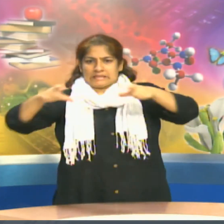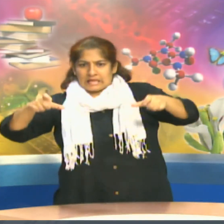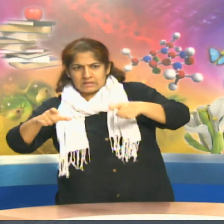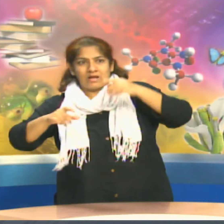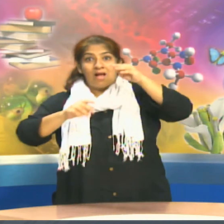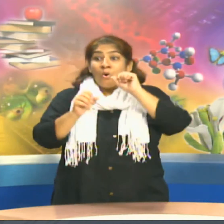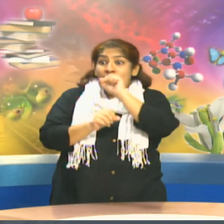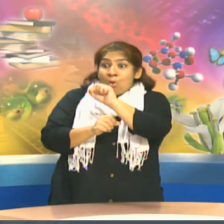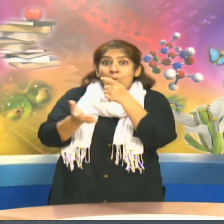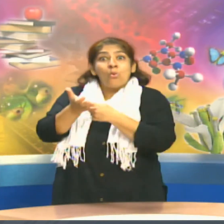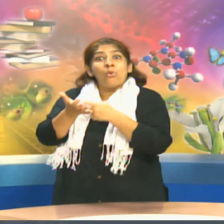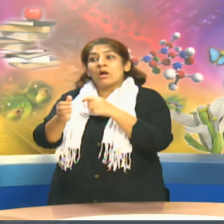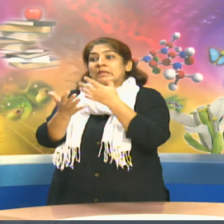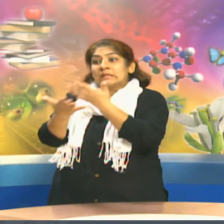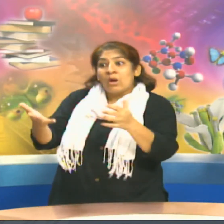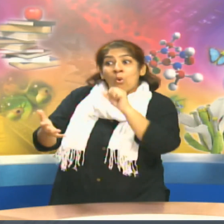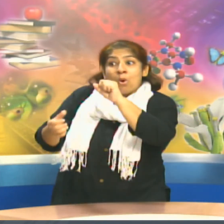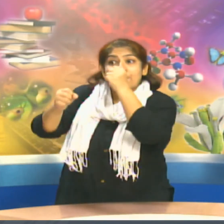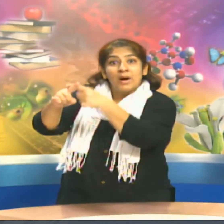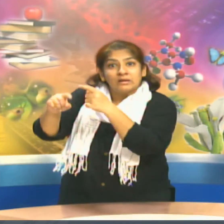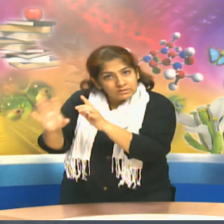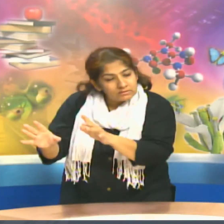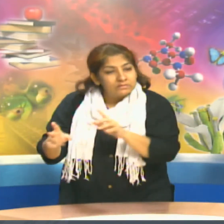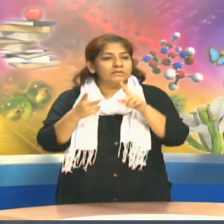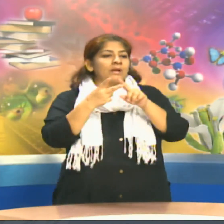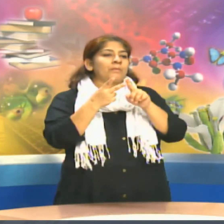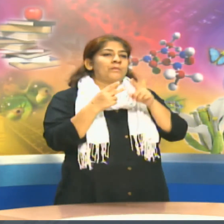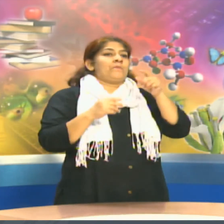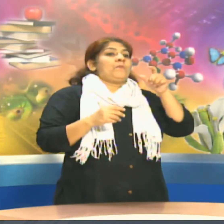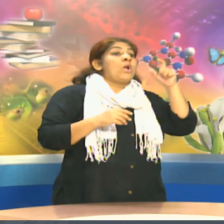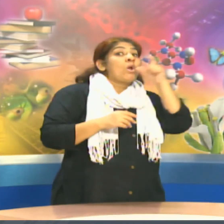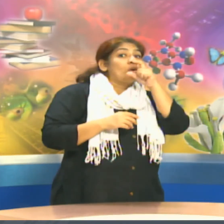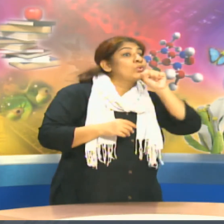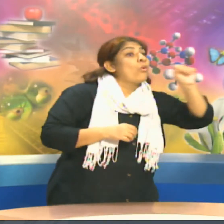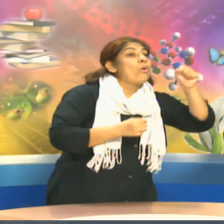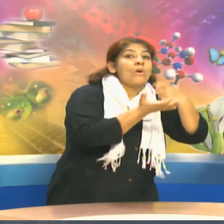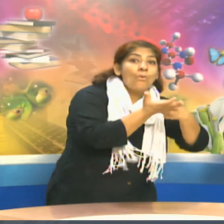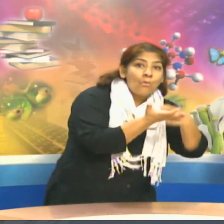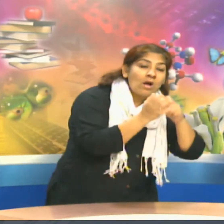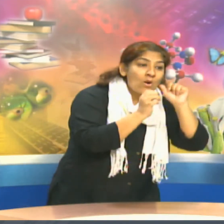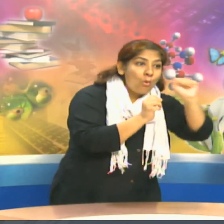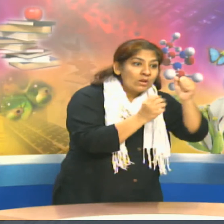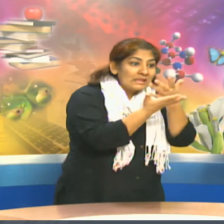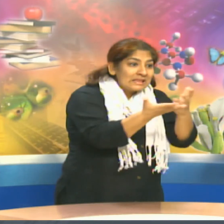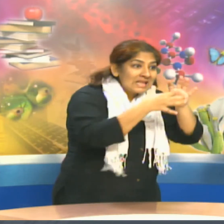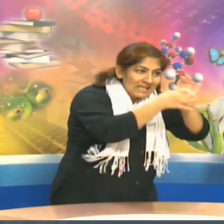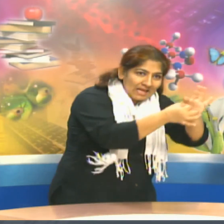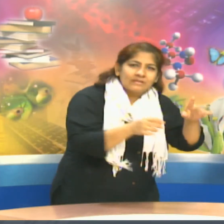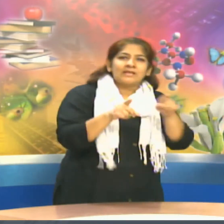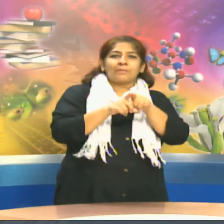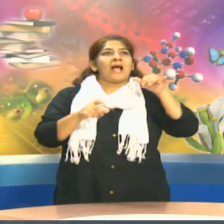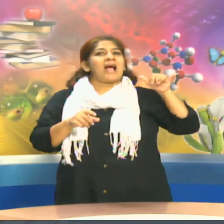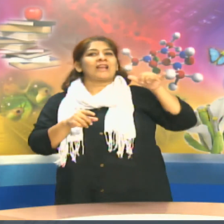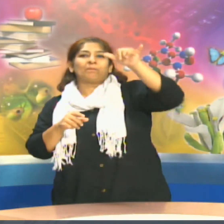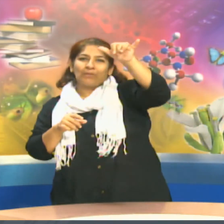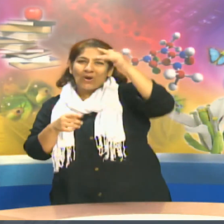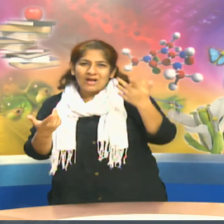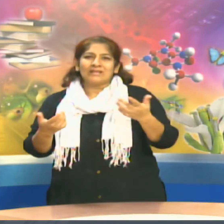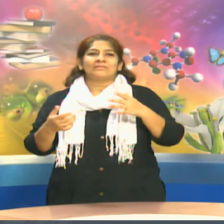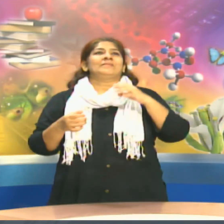data entry operation or computer subject. What are the subjects provided in 12th class? Only